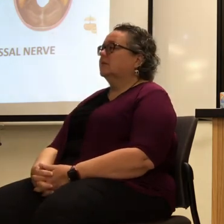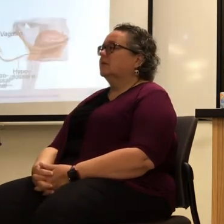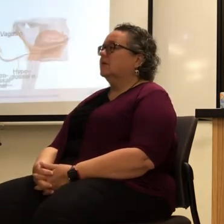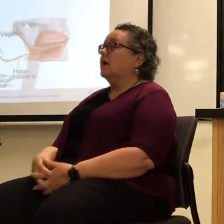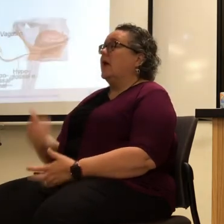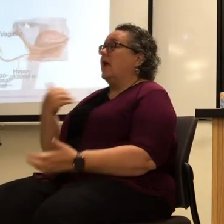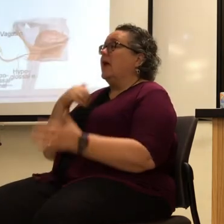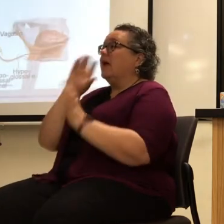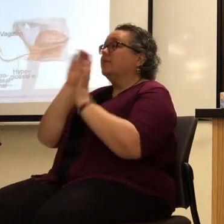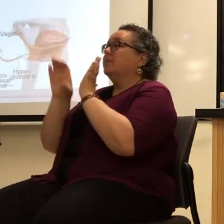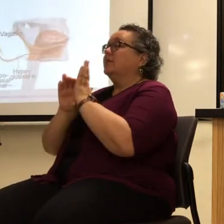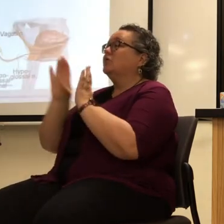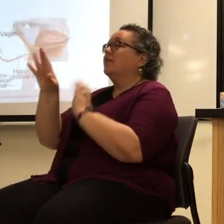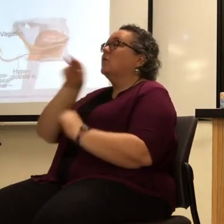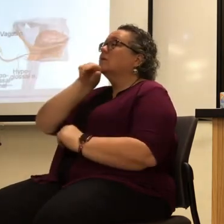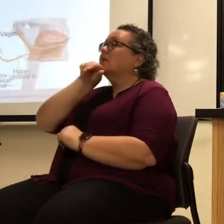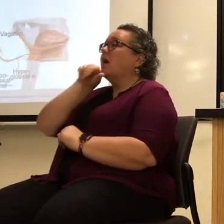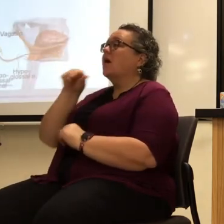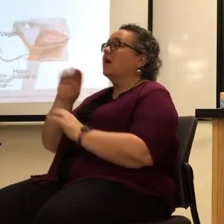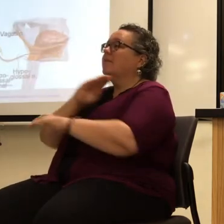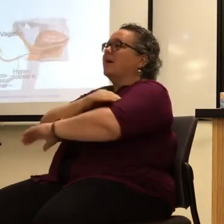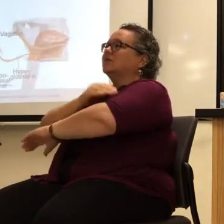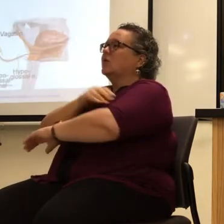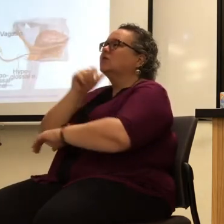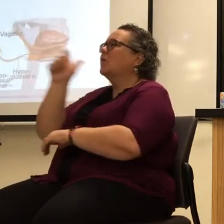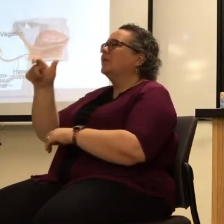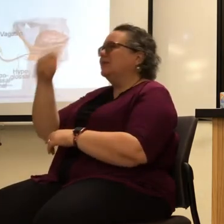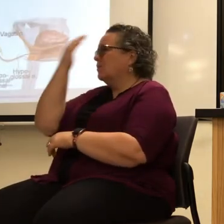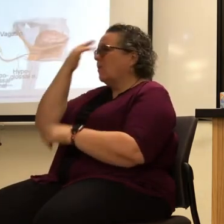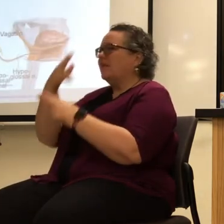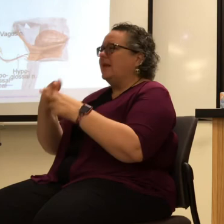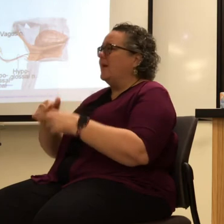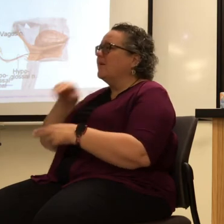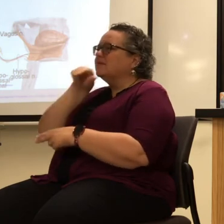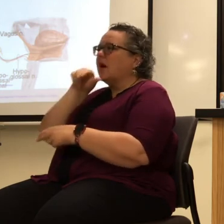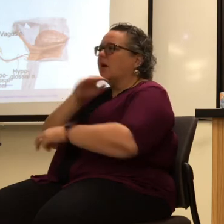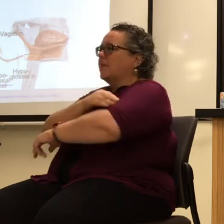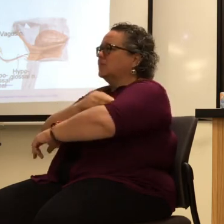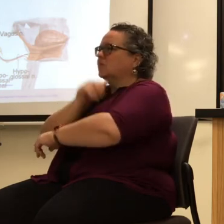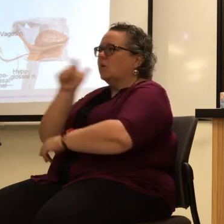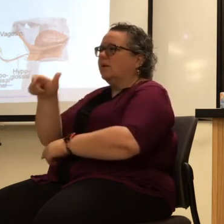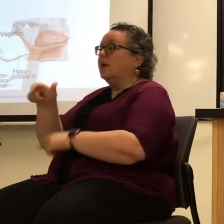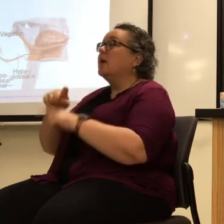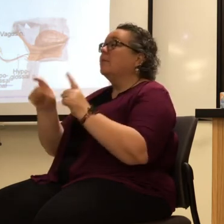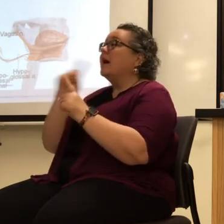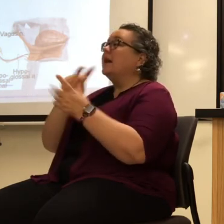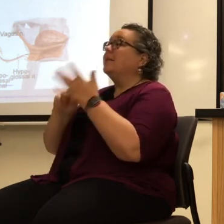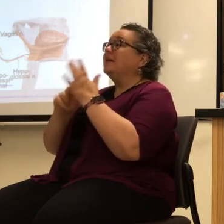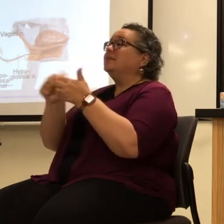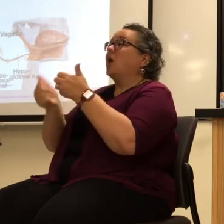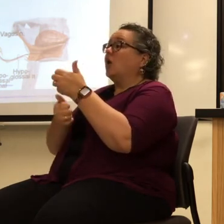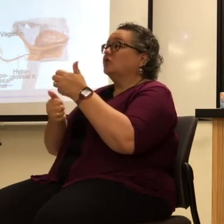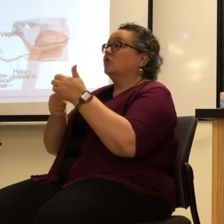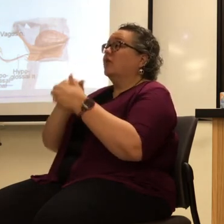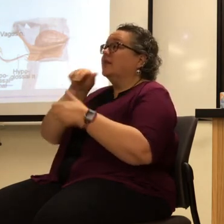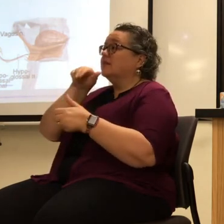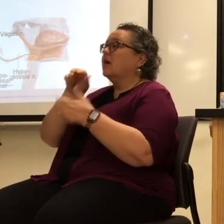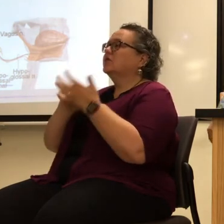Well, I have a picture of the tongue muscles. You don't have to know the names of the tongue muscles. But it means under the tongue. So all these muscles are kind of back